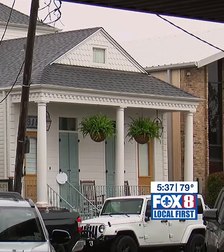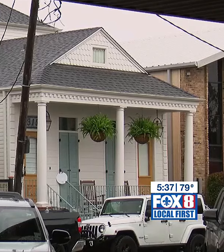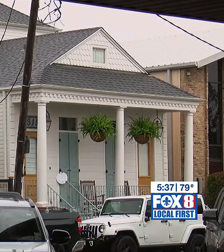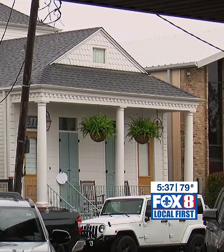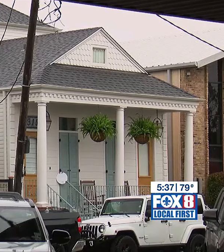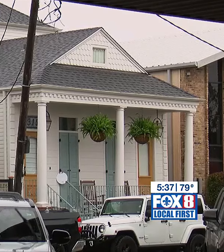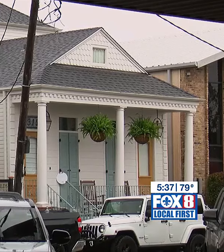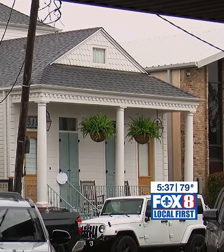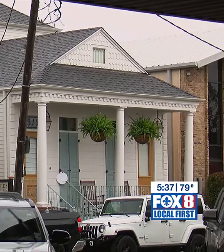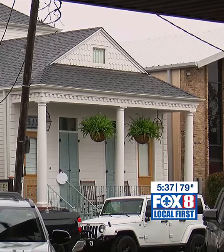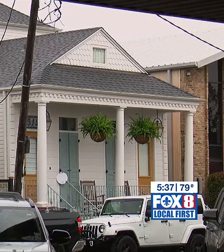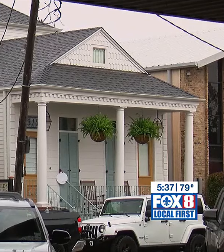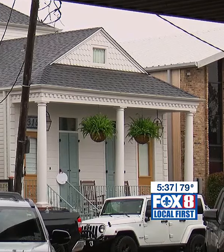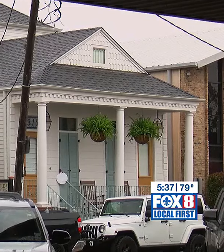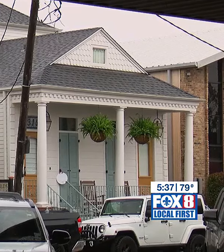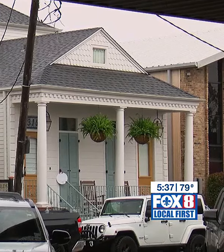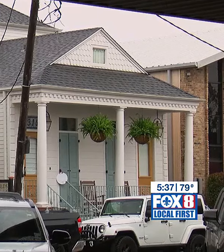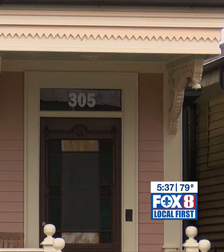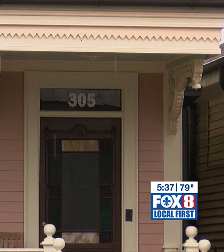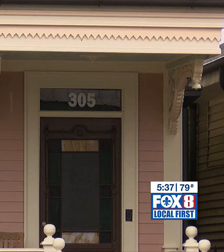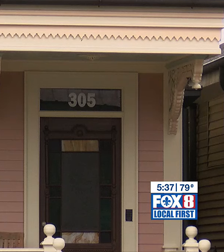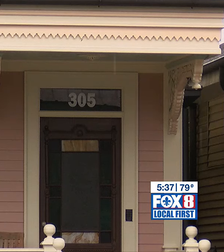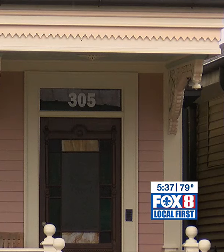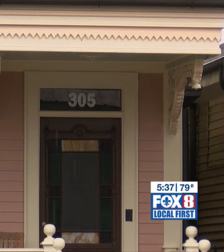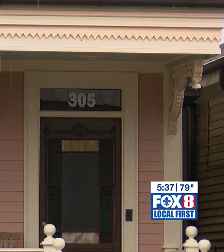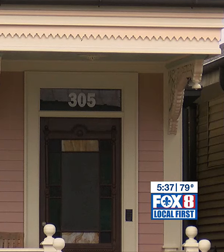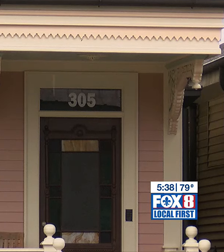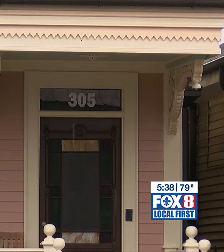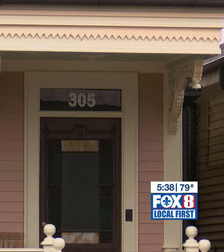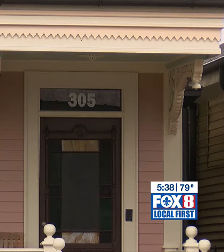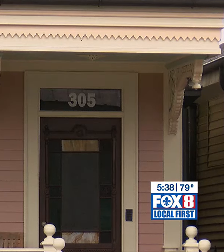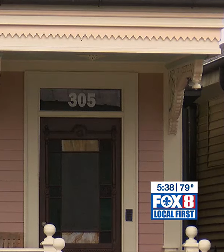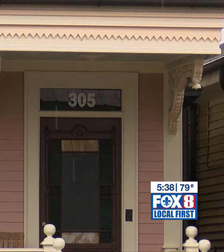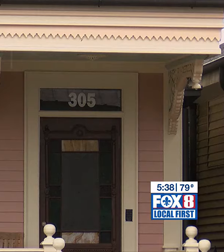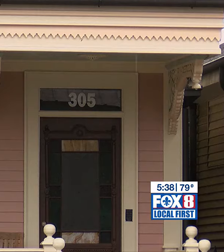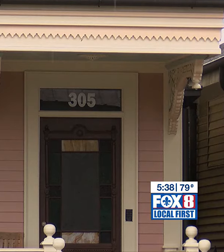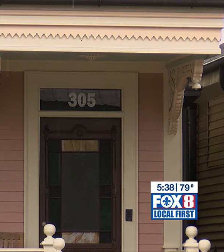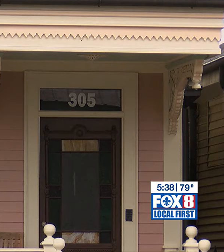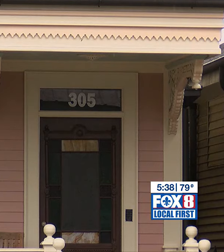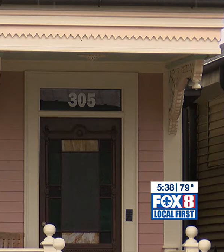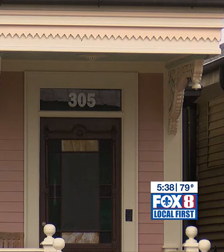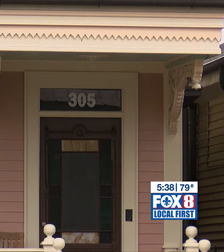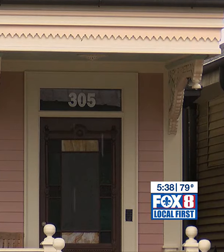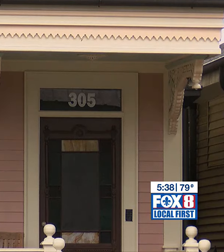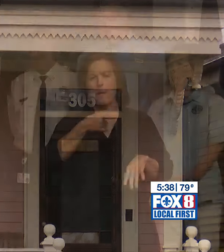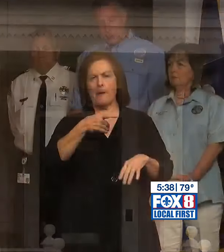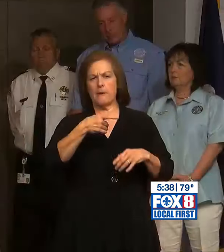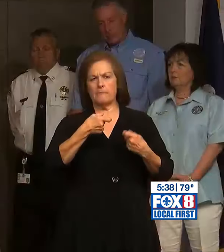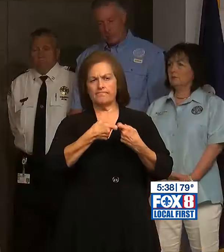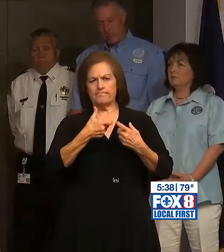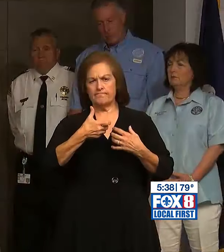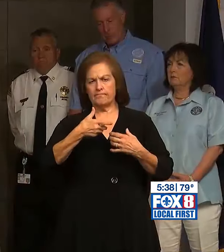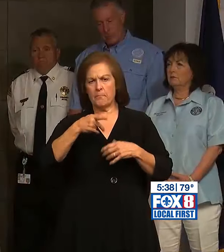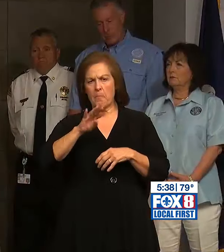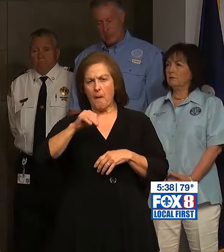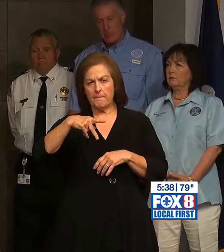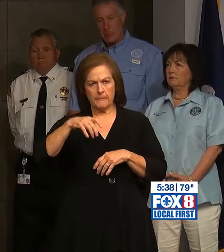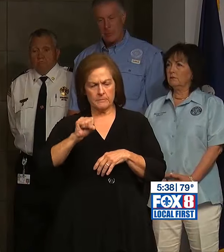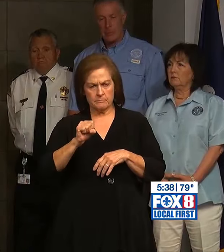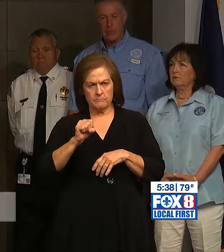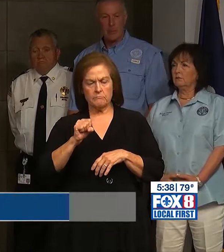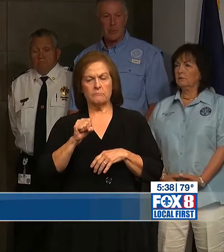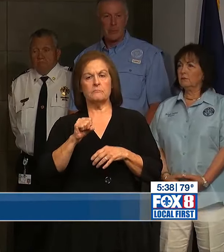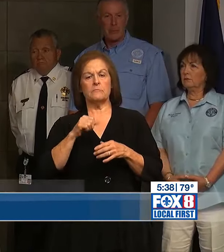prepared. But we have approximately 20 portable generators, 20 portable pumps that we can put out in the field